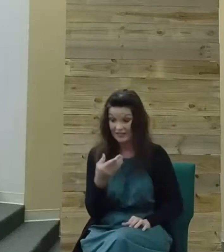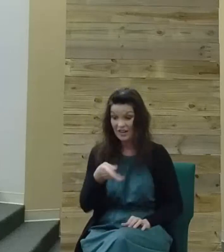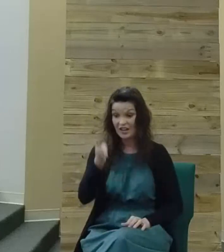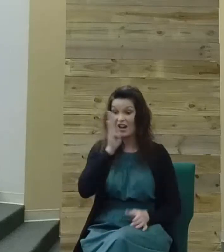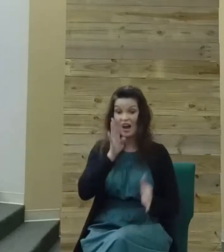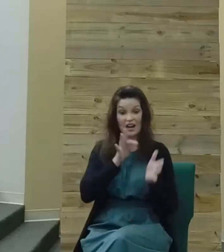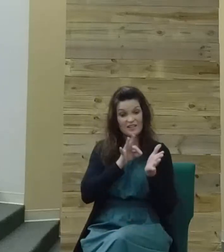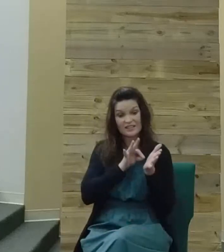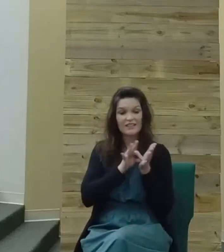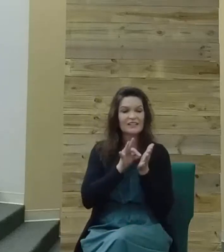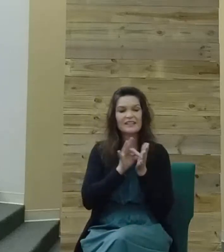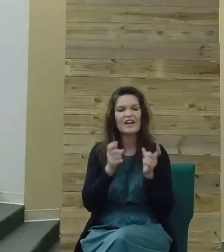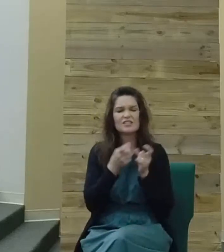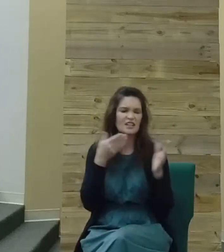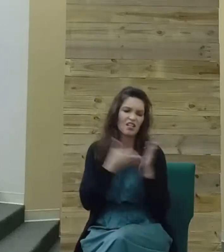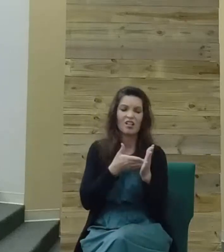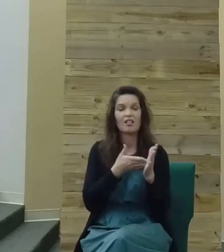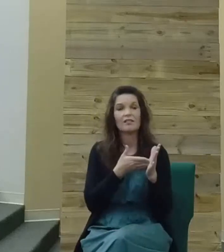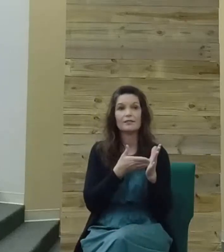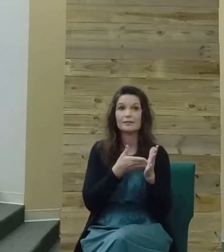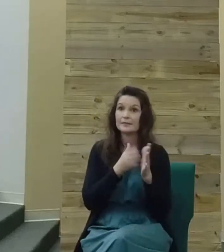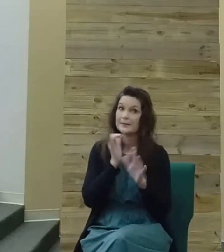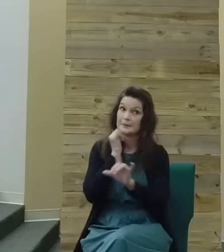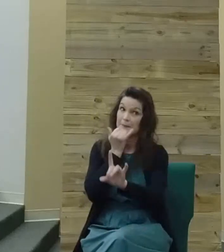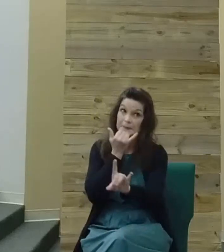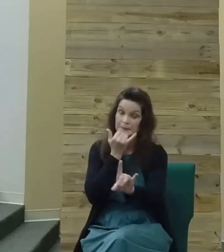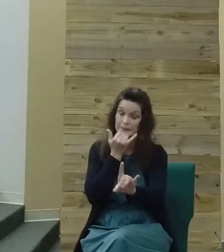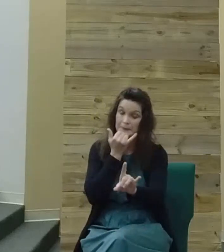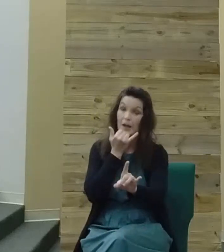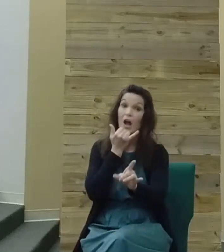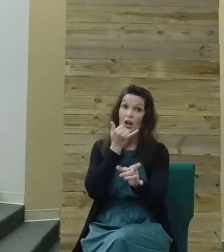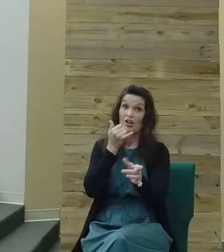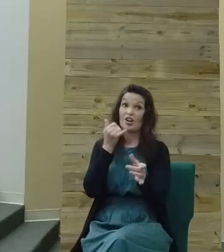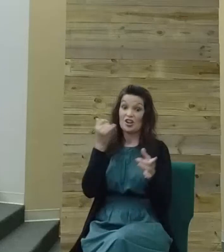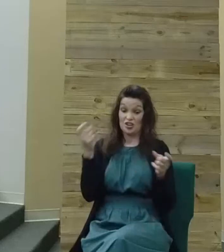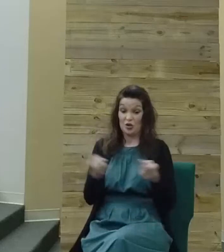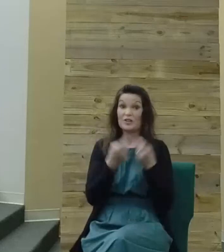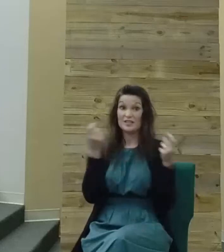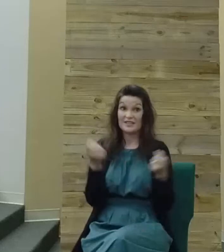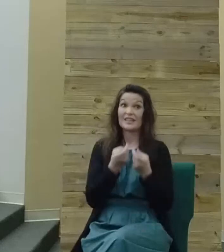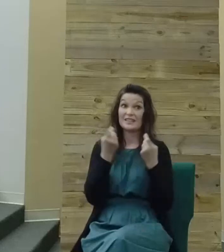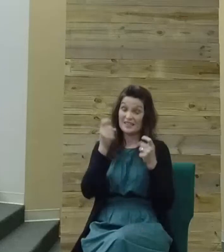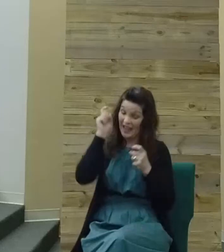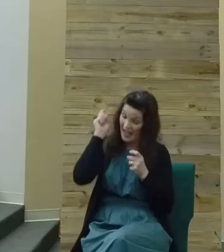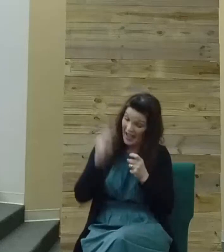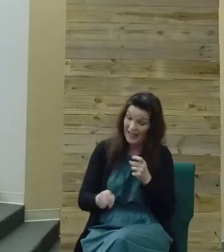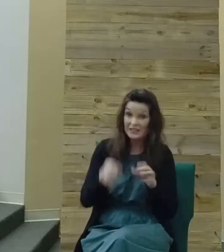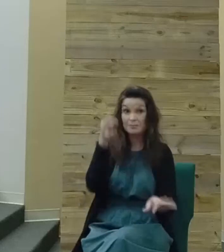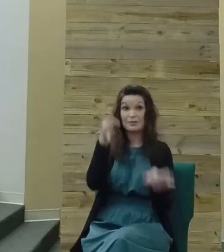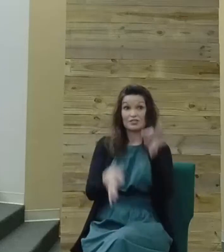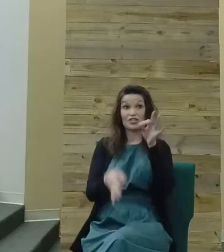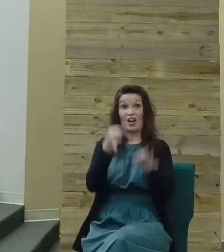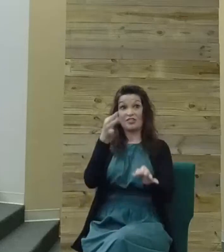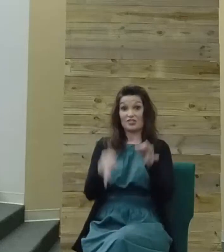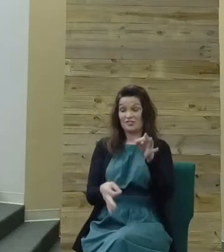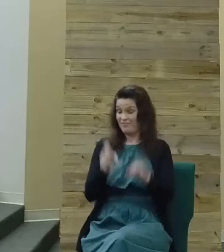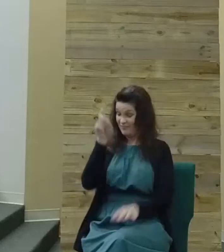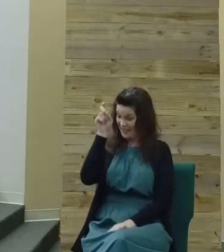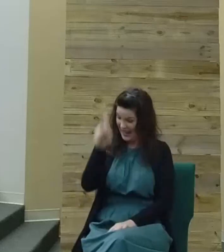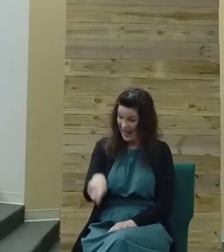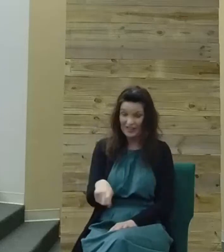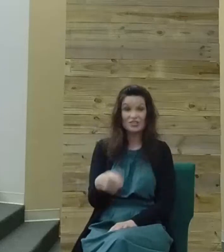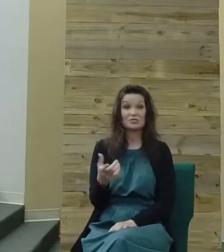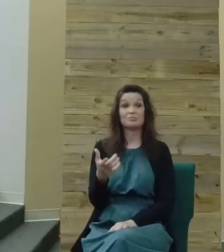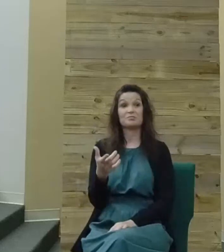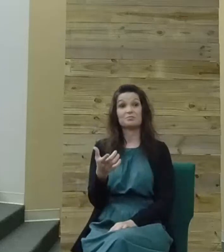did not count your sins against you. Make no mistake, your sins had to count against someone. Your sins have to